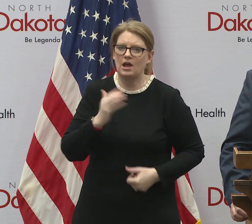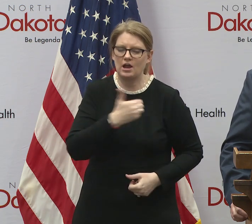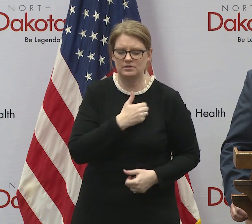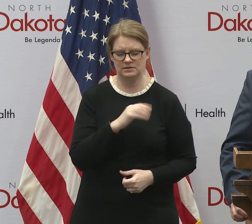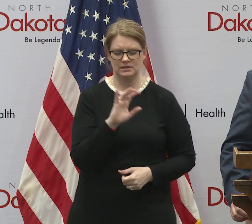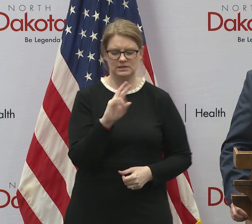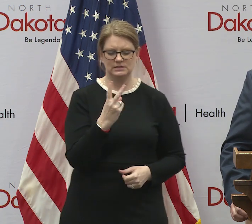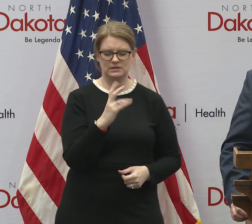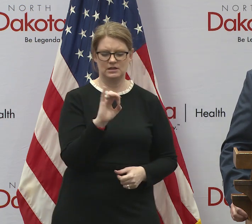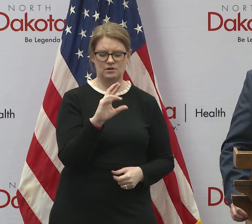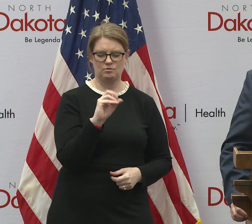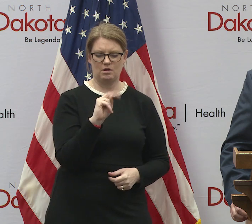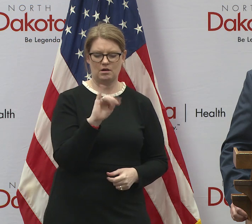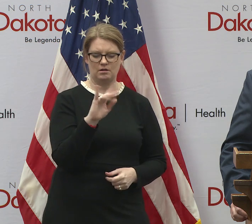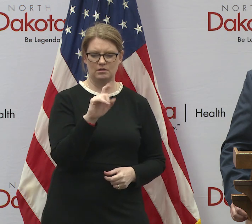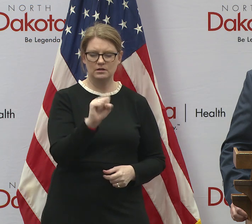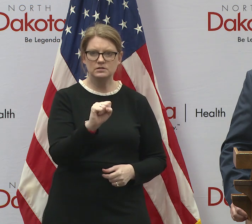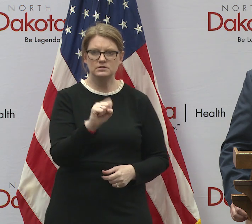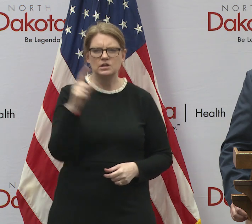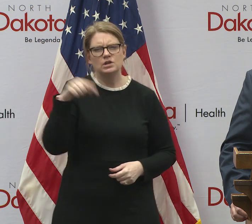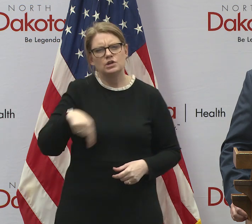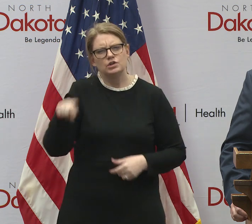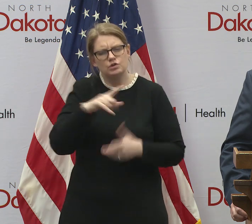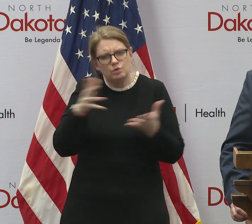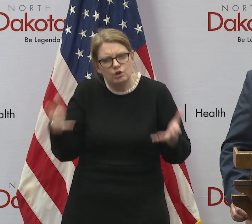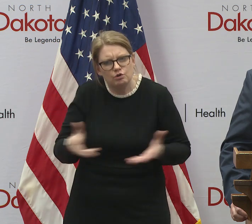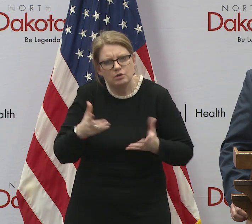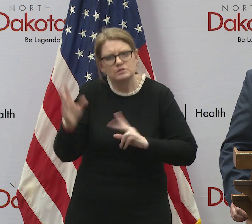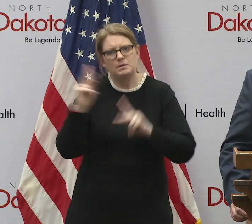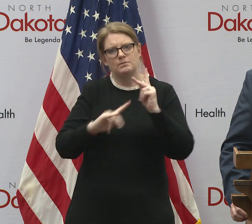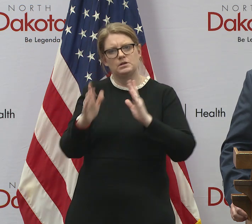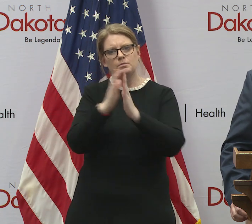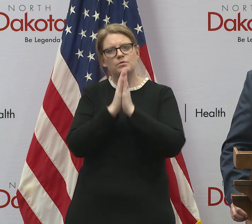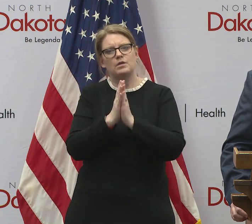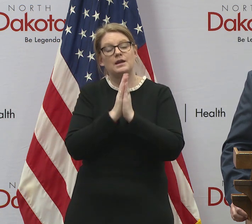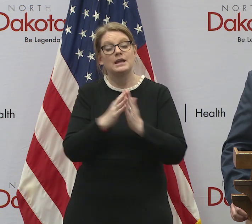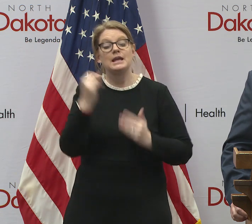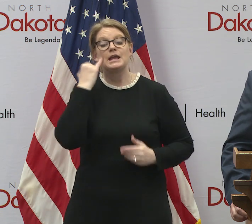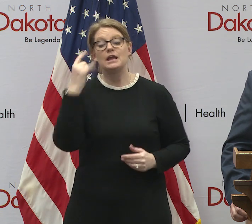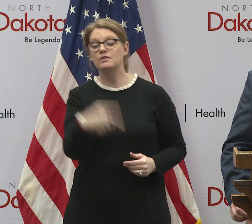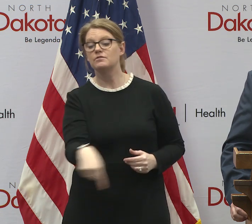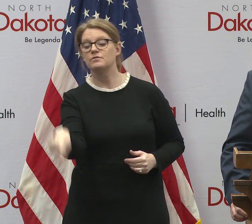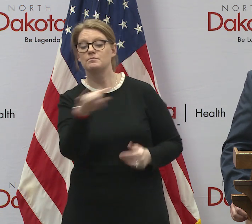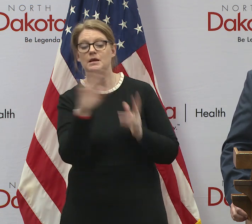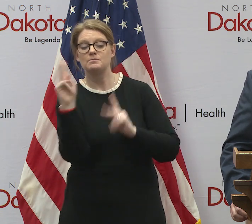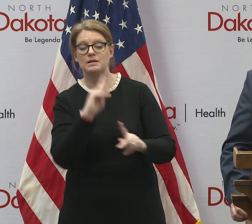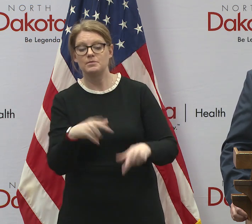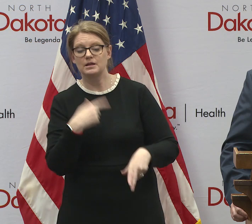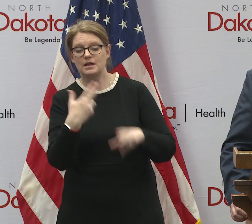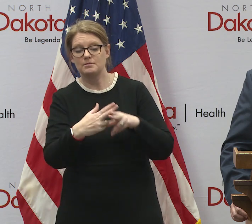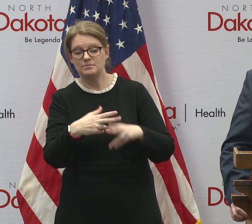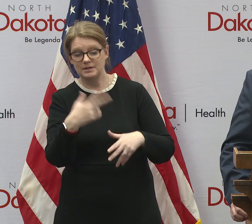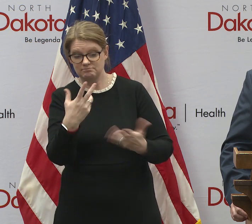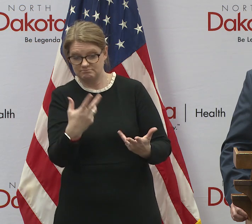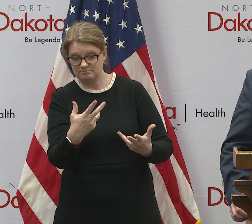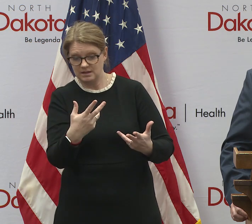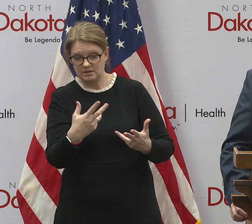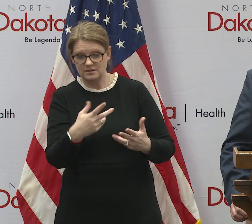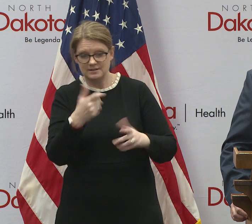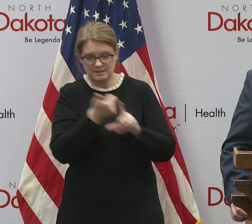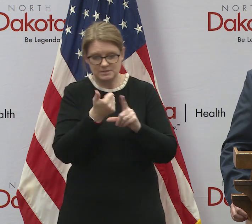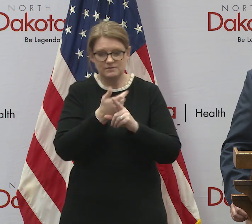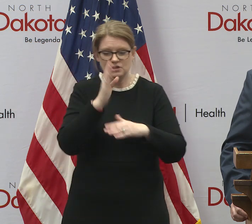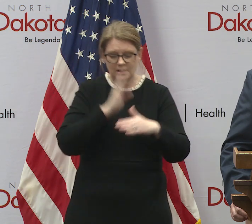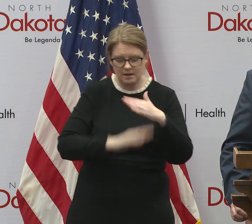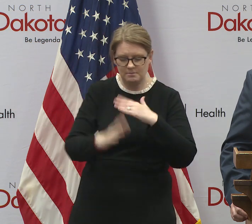Chronicles 7:14, you urge your people to pray by saying, "If my people who are called by my name shall humble themselves